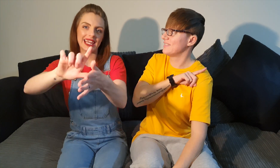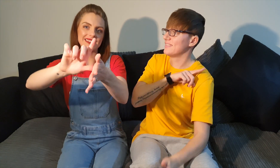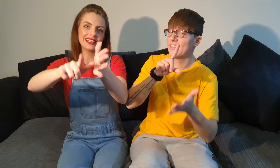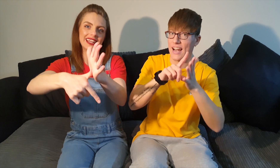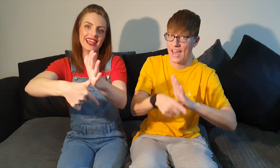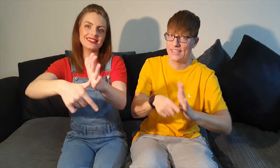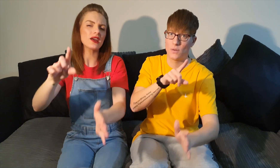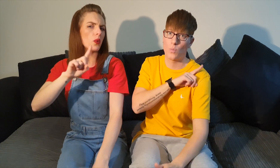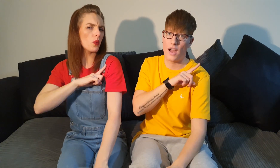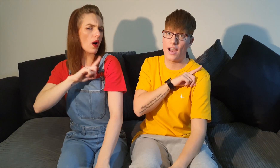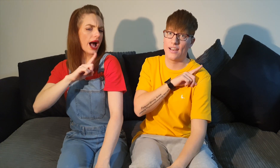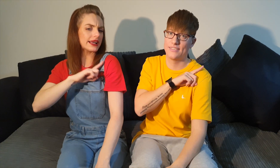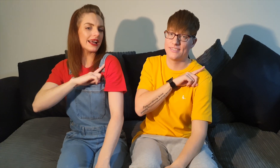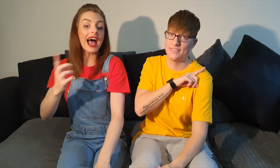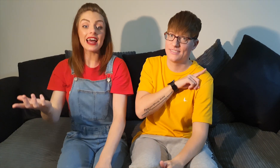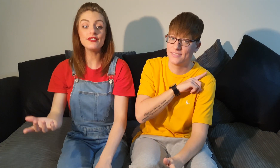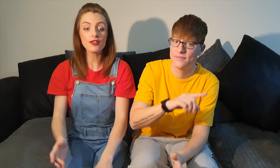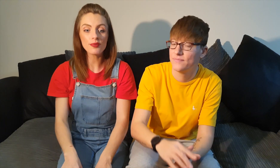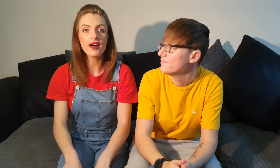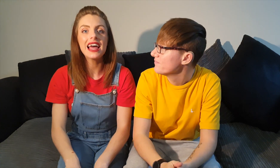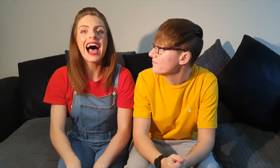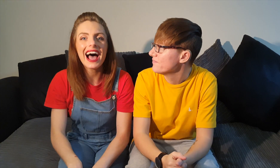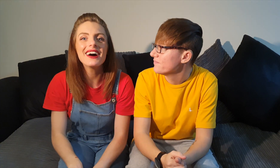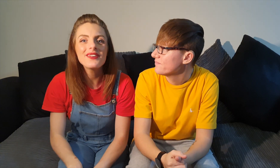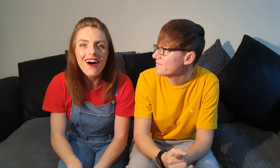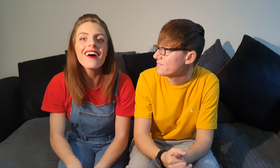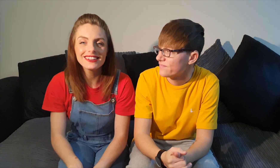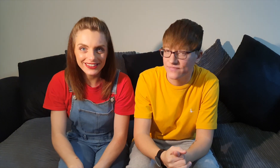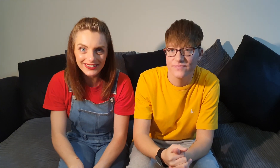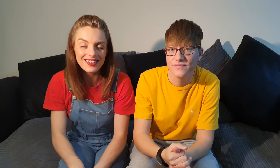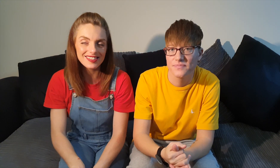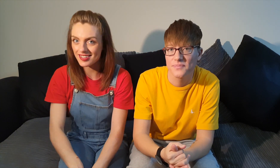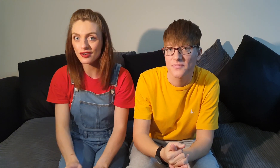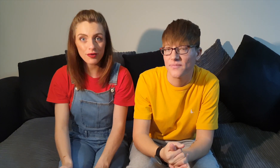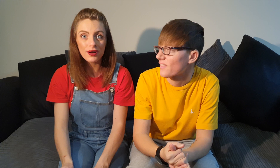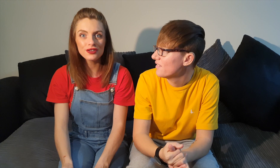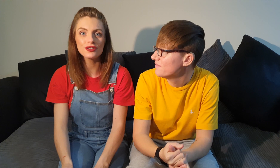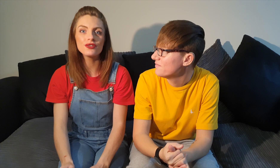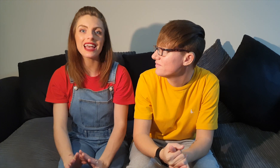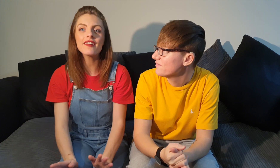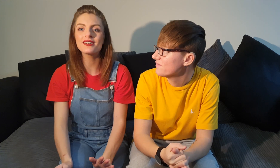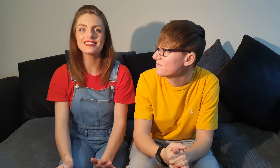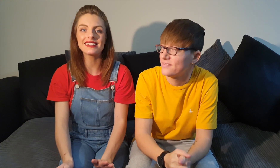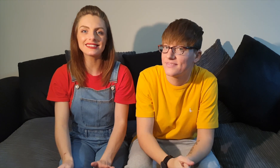late? Late. Why? Another one, how are you? This is another one you can use every single